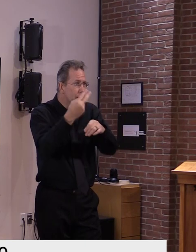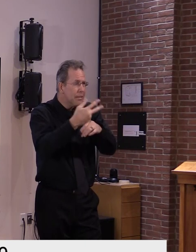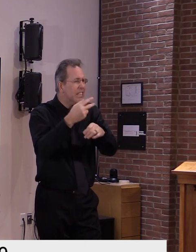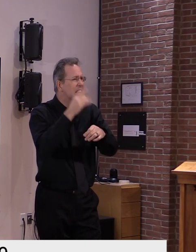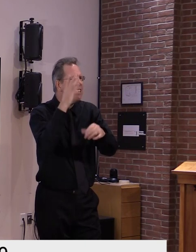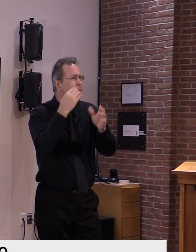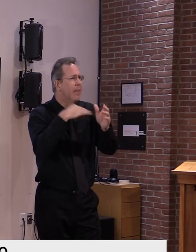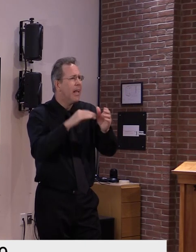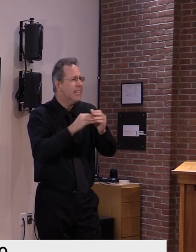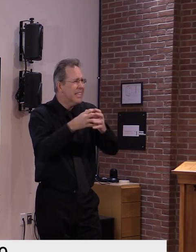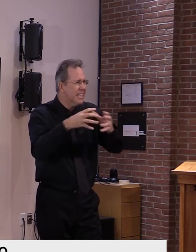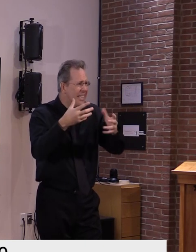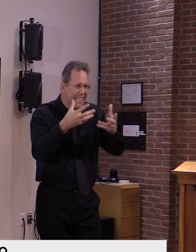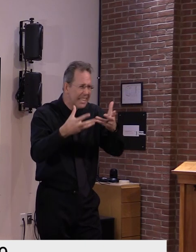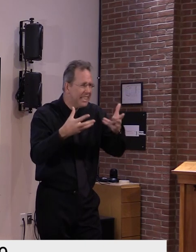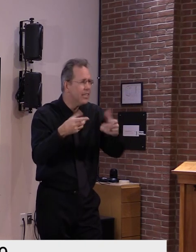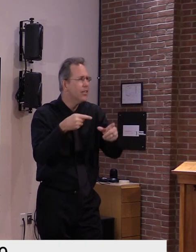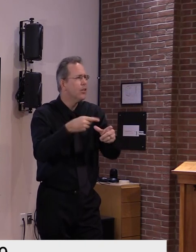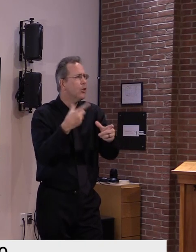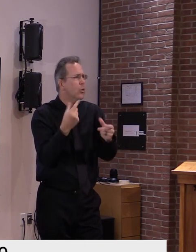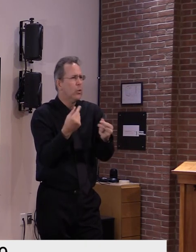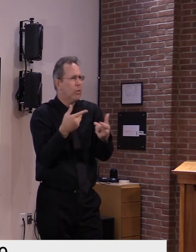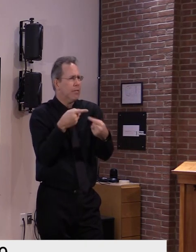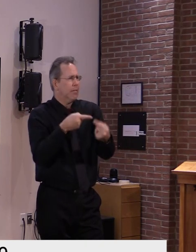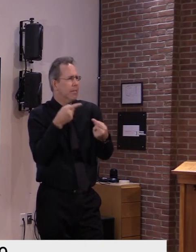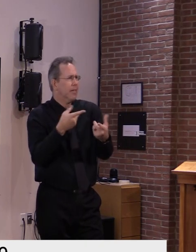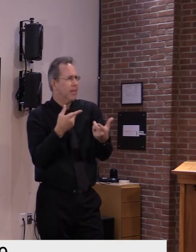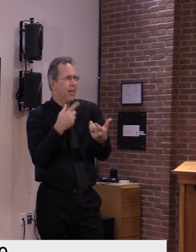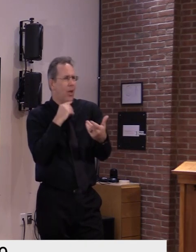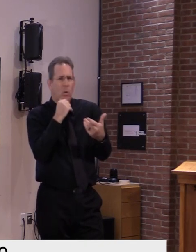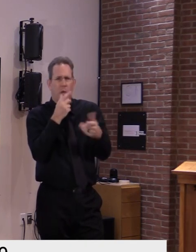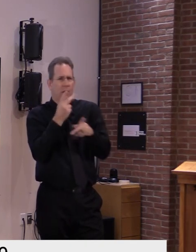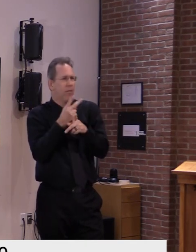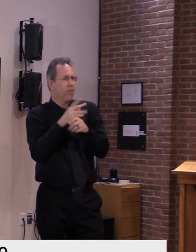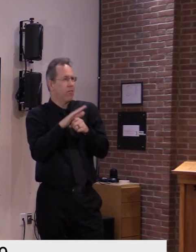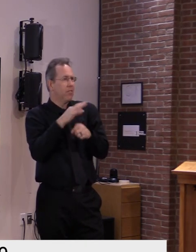most compromised. And that is one of the ways that